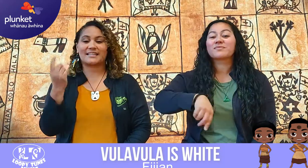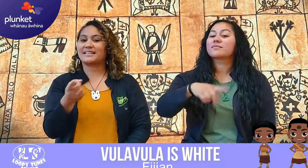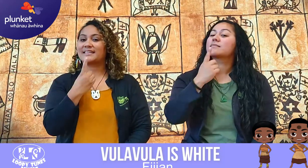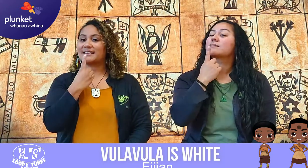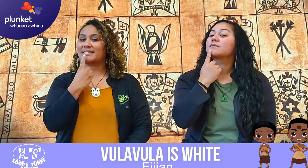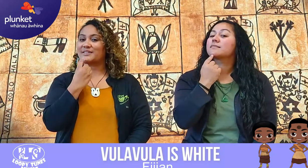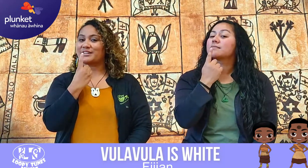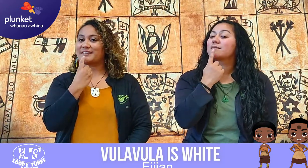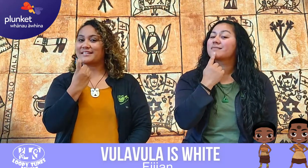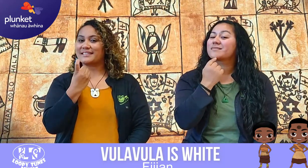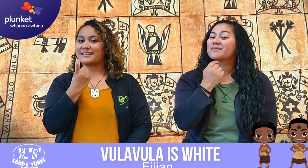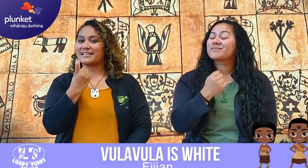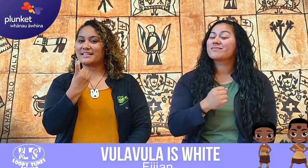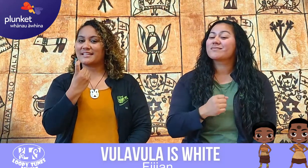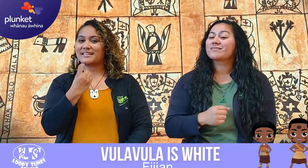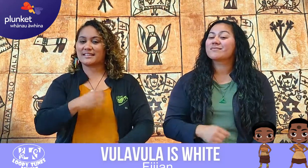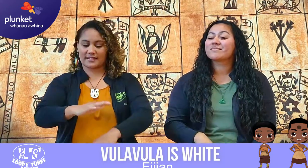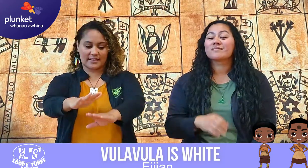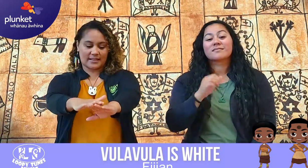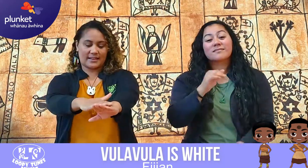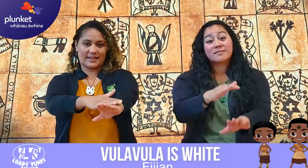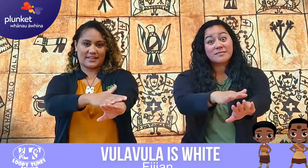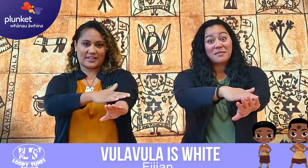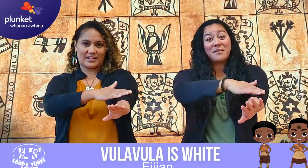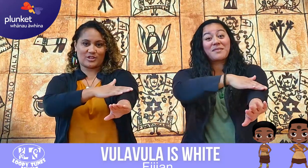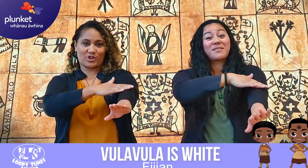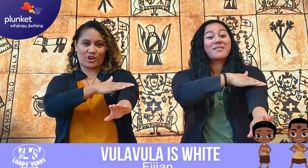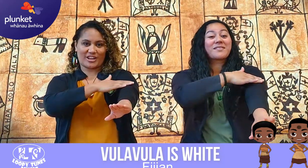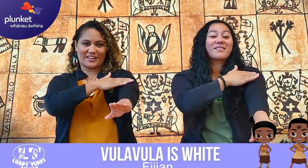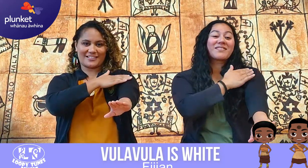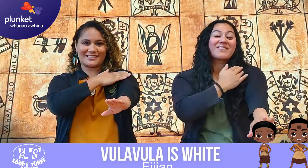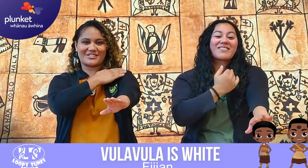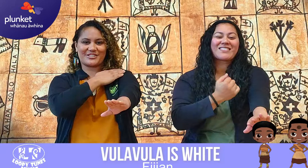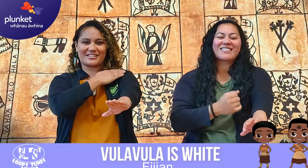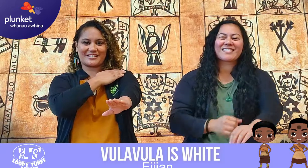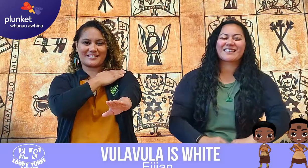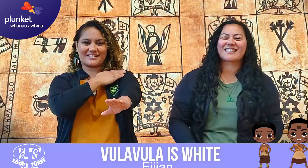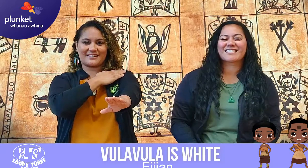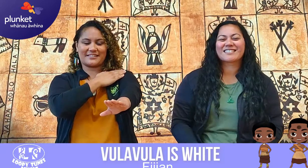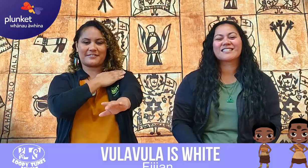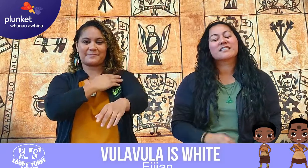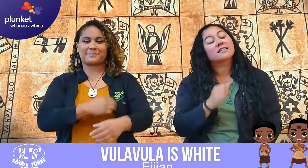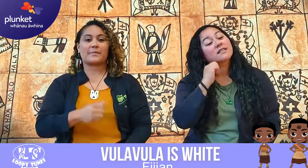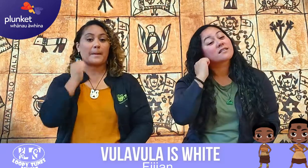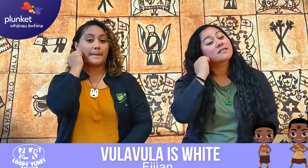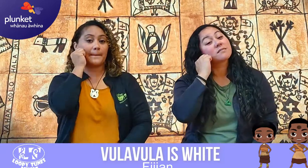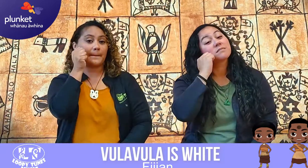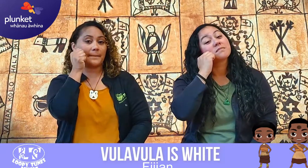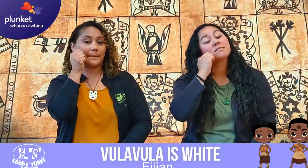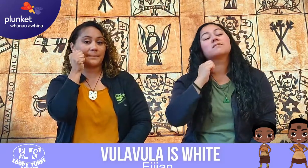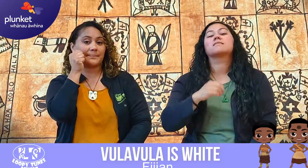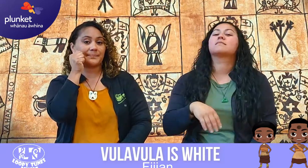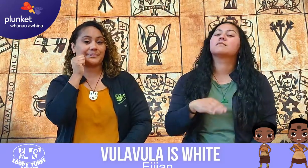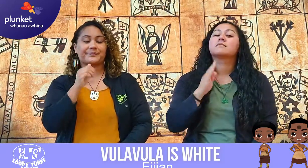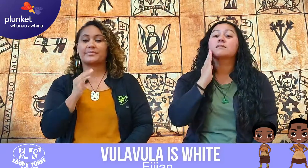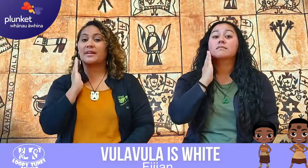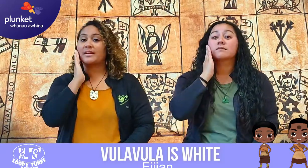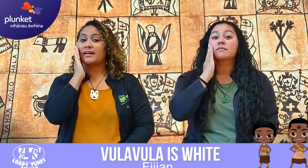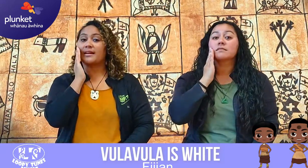white, Damu Damu is red, Droka Droka is green, Loa Loa is black,